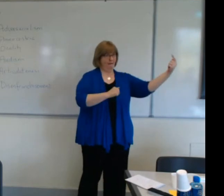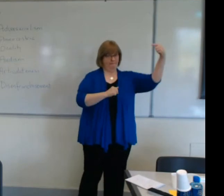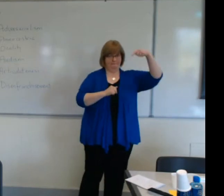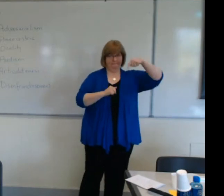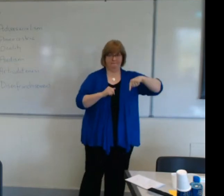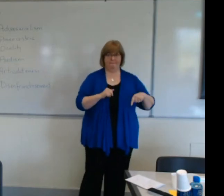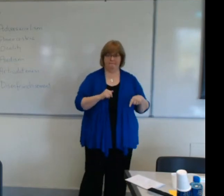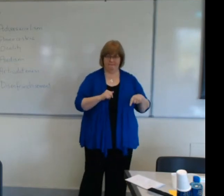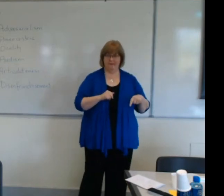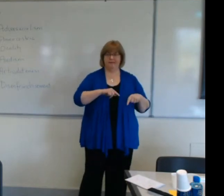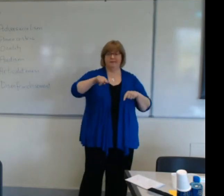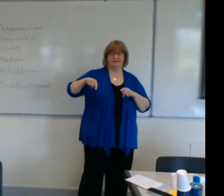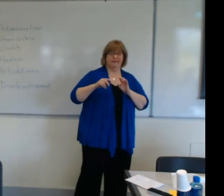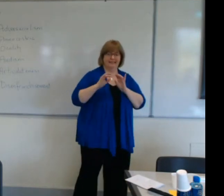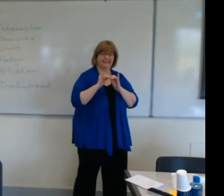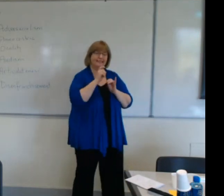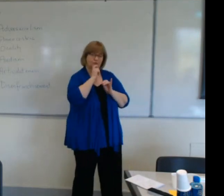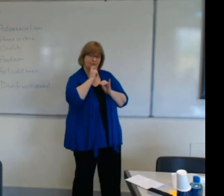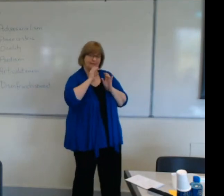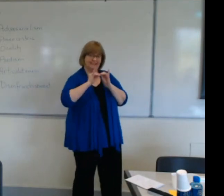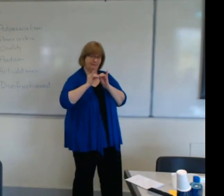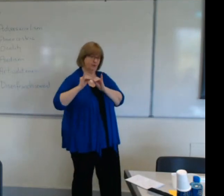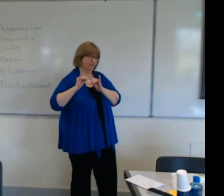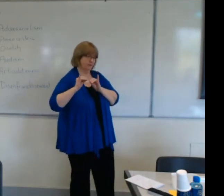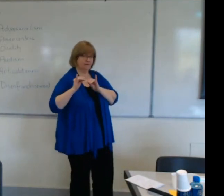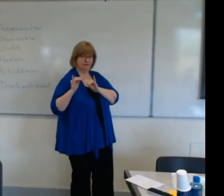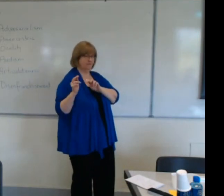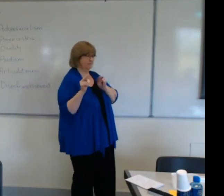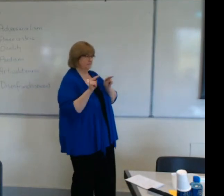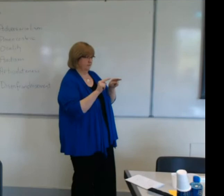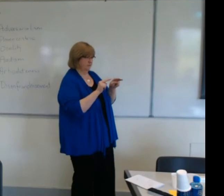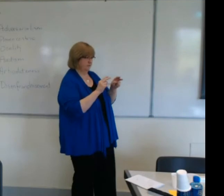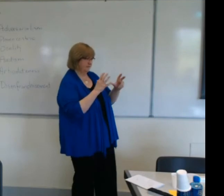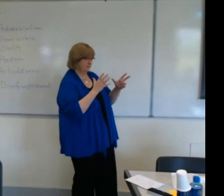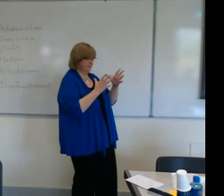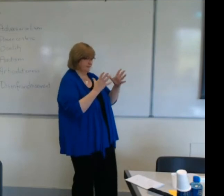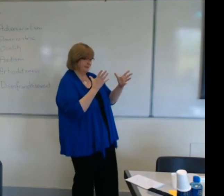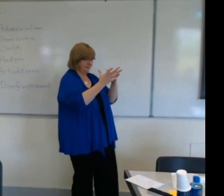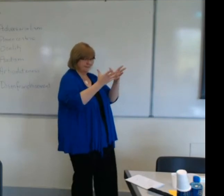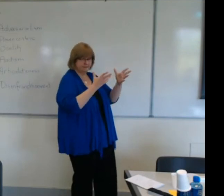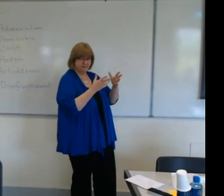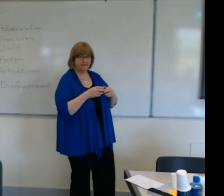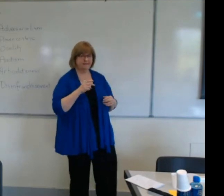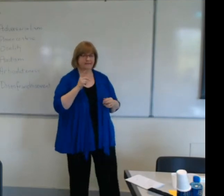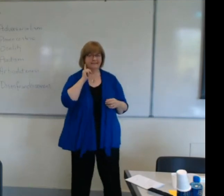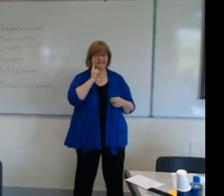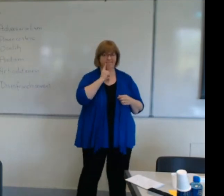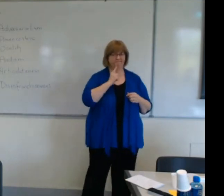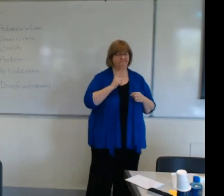When we have a foreign deaf person come into the country, for hearing interpreters, there is that